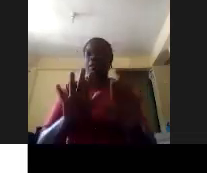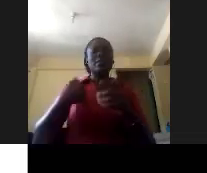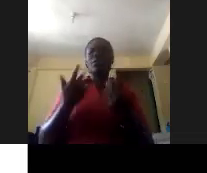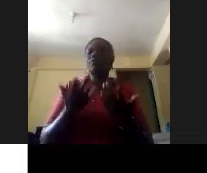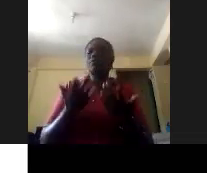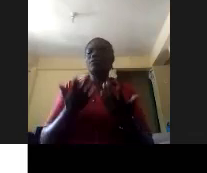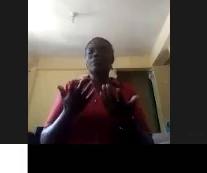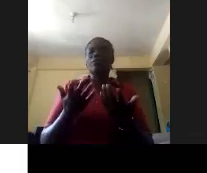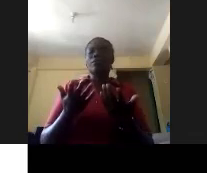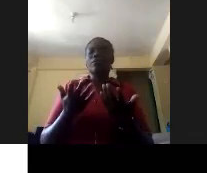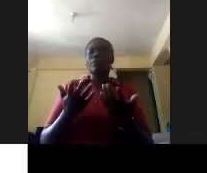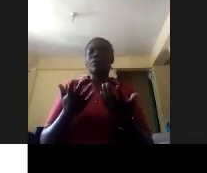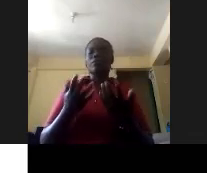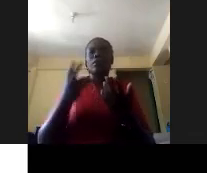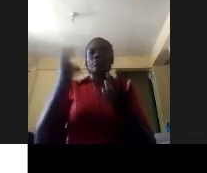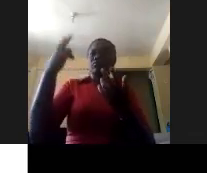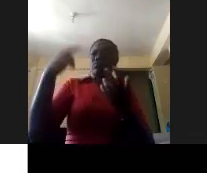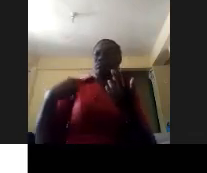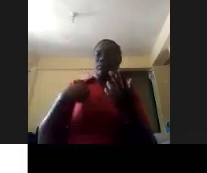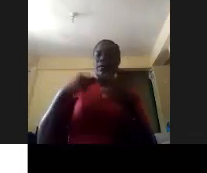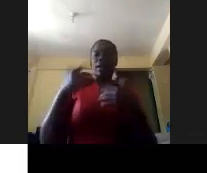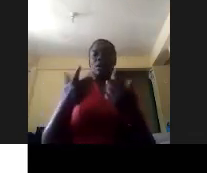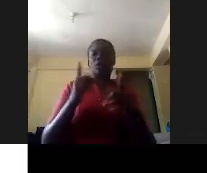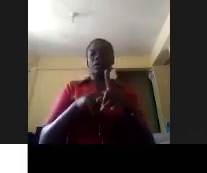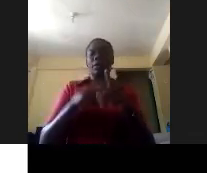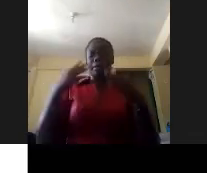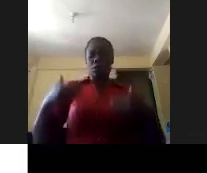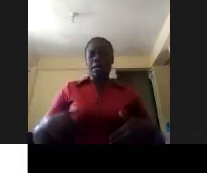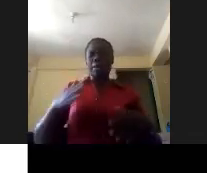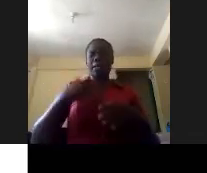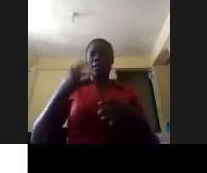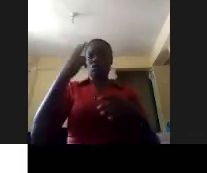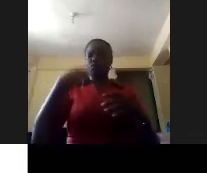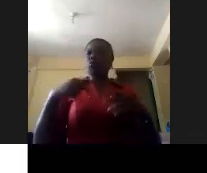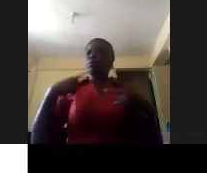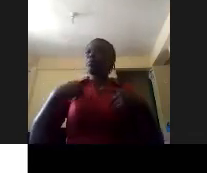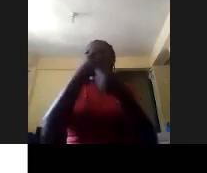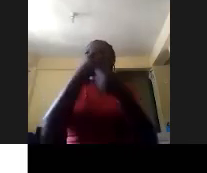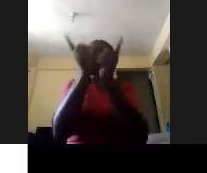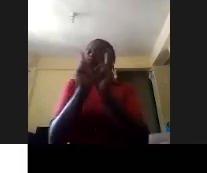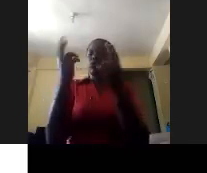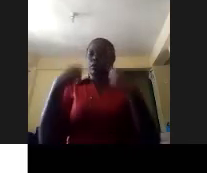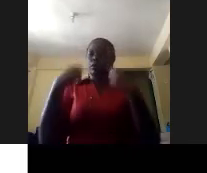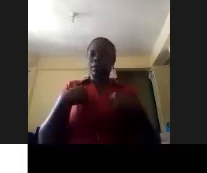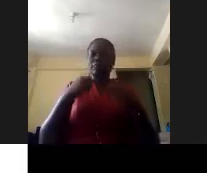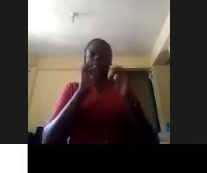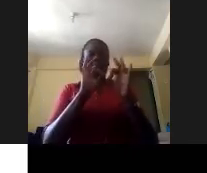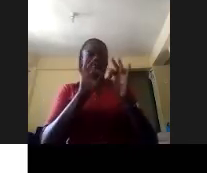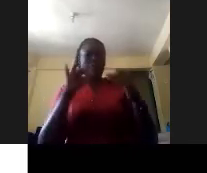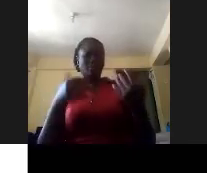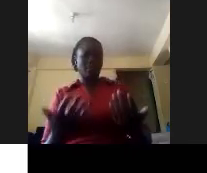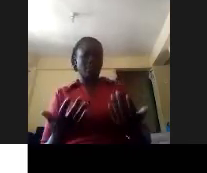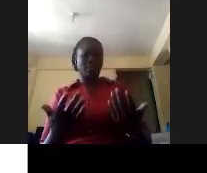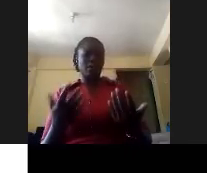do others view me when it comes to my body? Yeah, how am I good looking? And for females, it